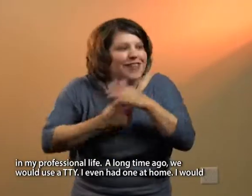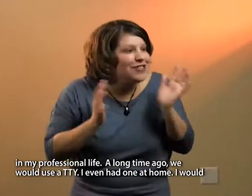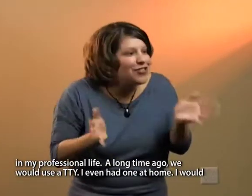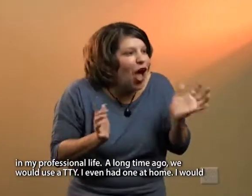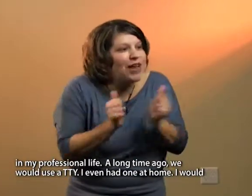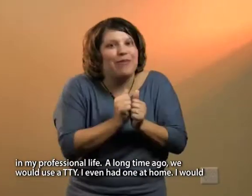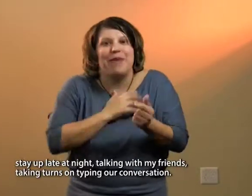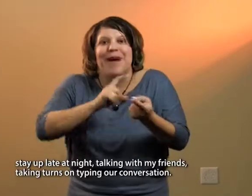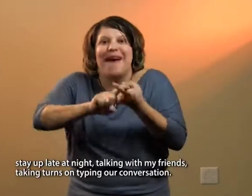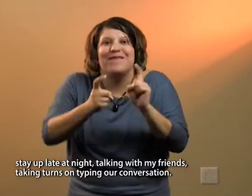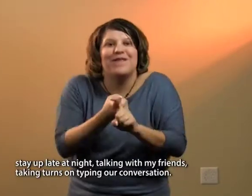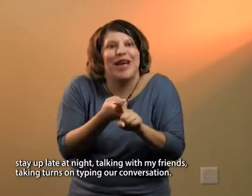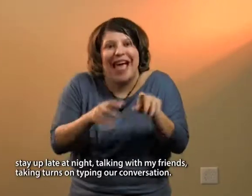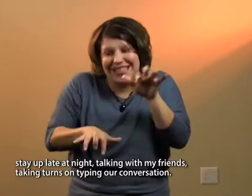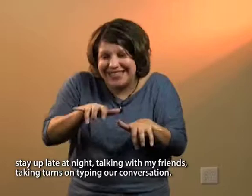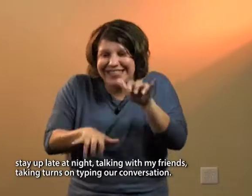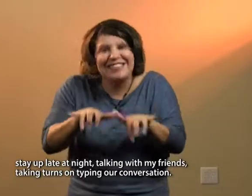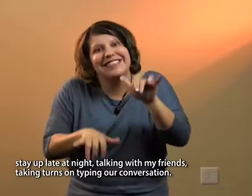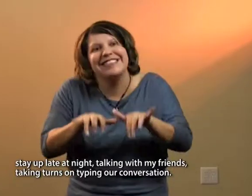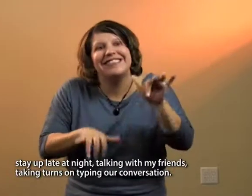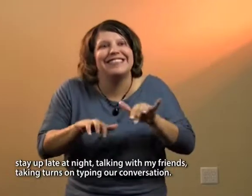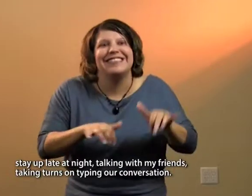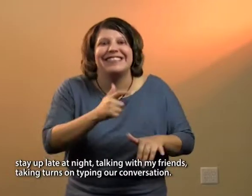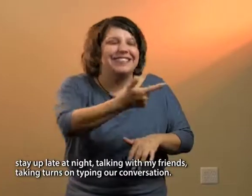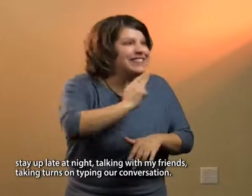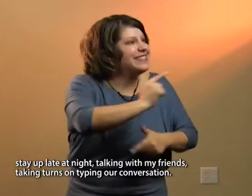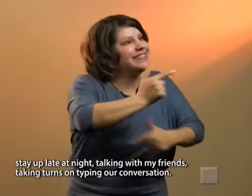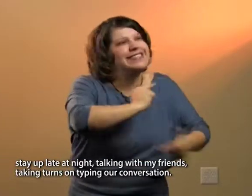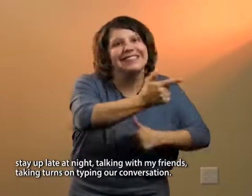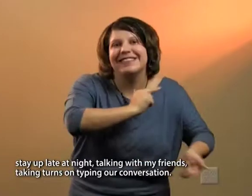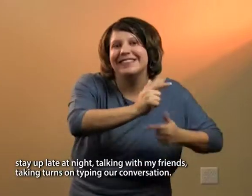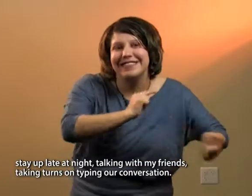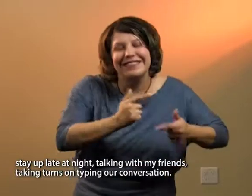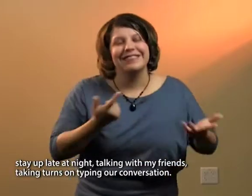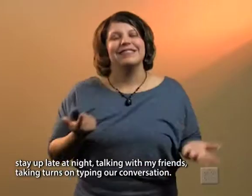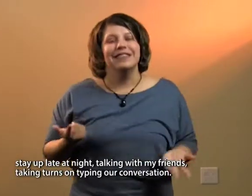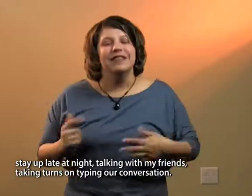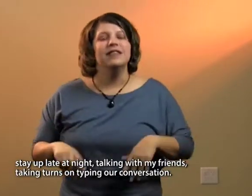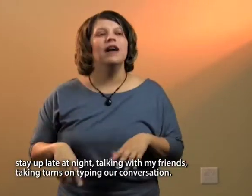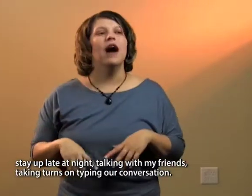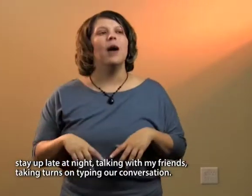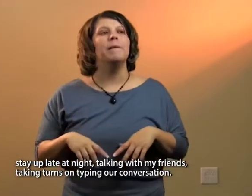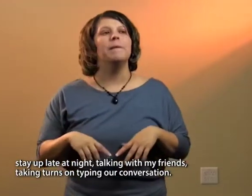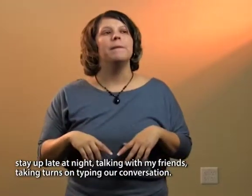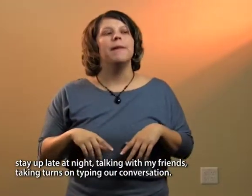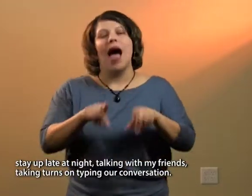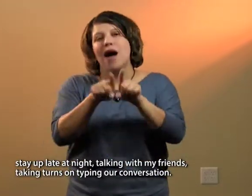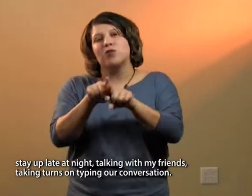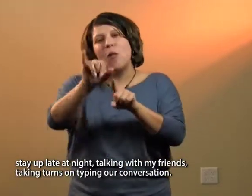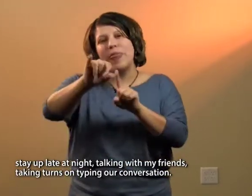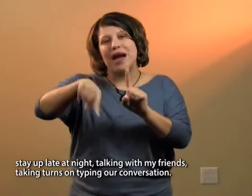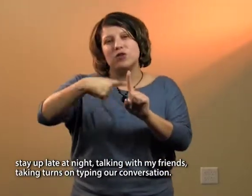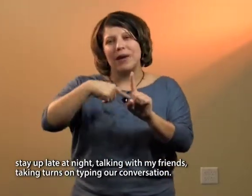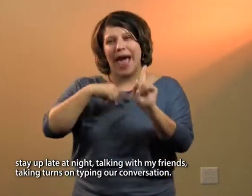and i would stay up late at night talking with my friends taking turns on typing our conversation